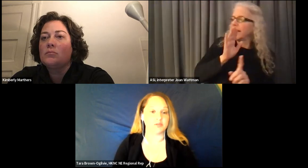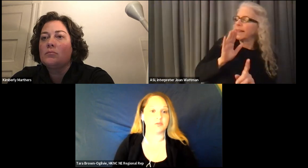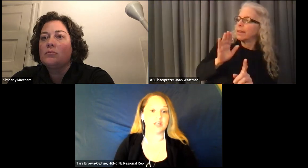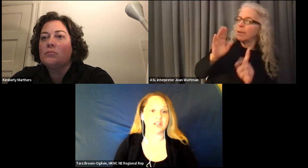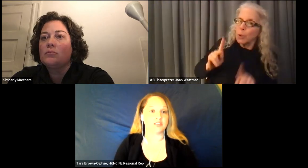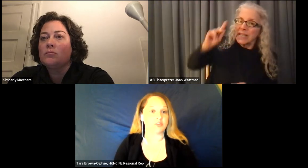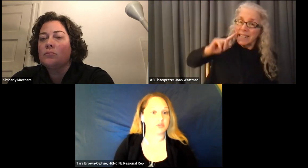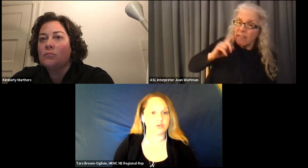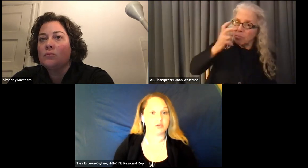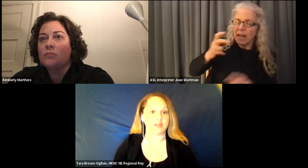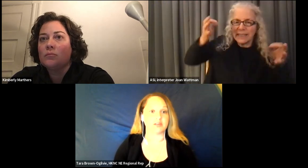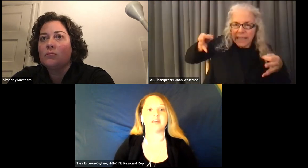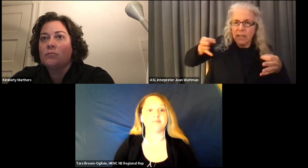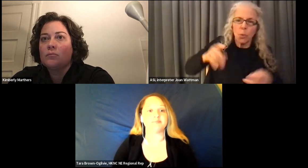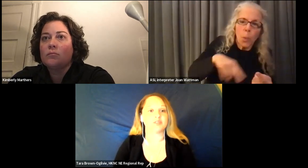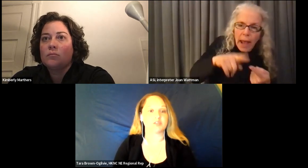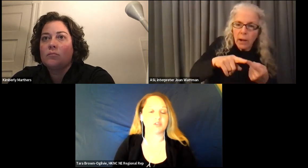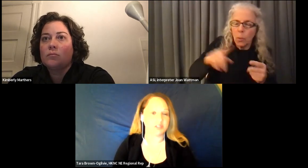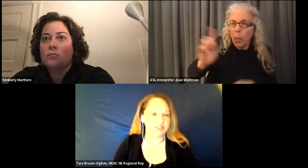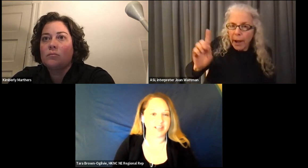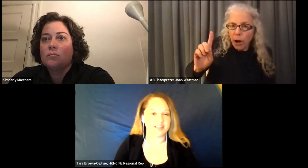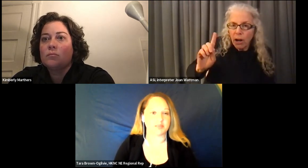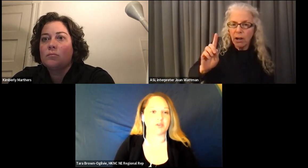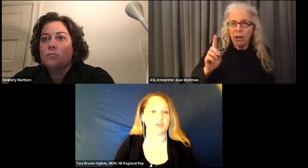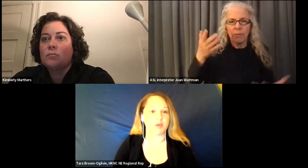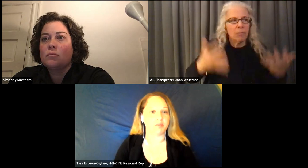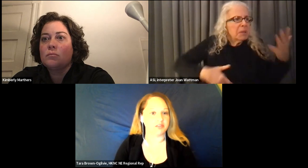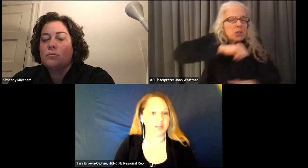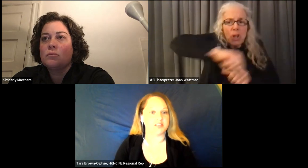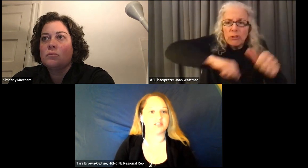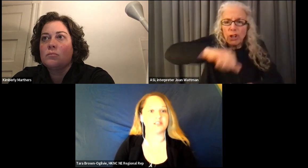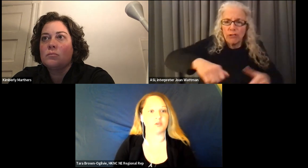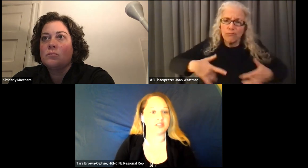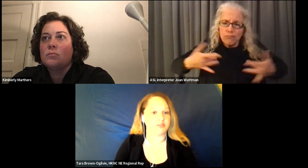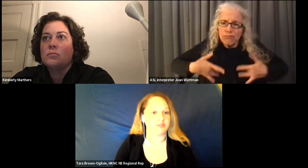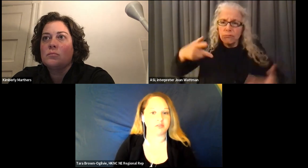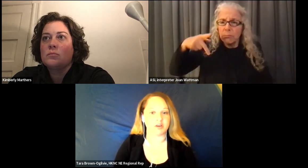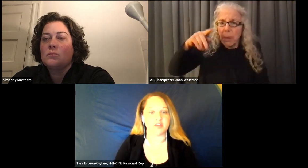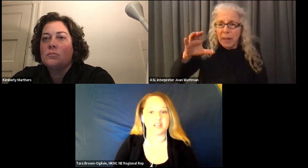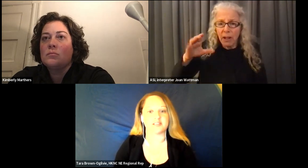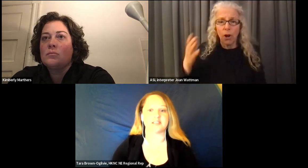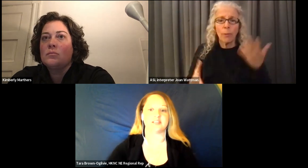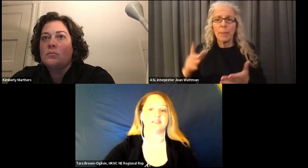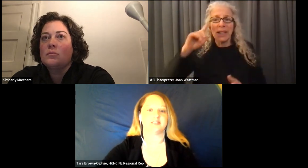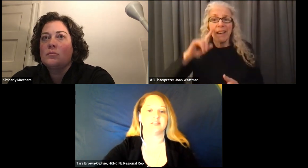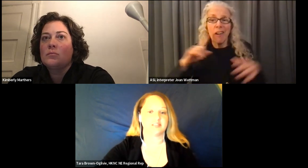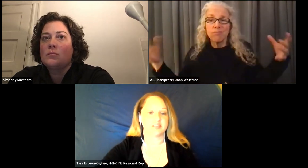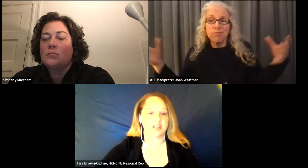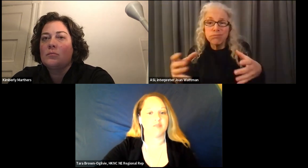access to social events, whether they're public events or deaf